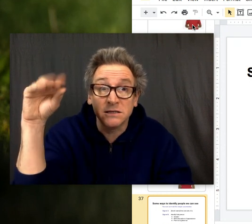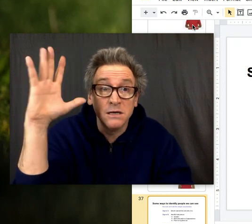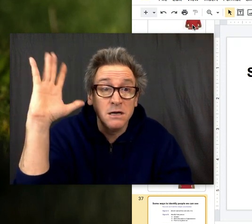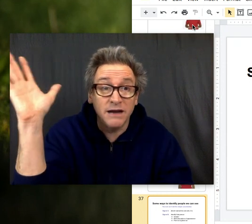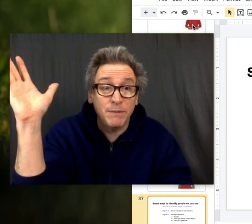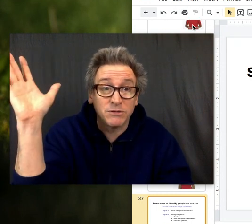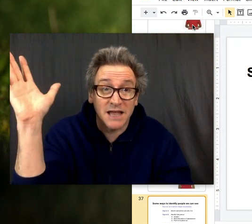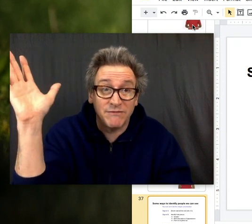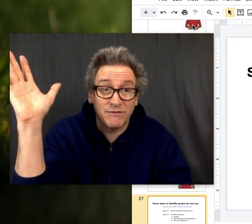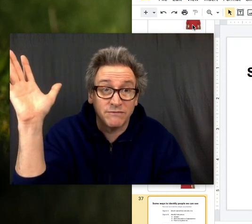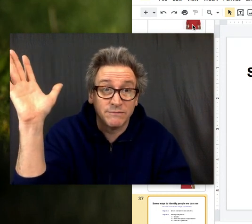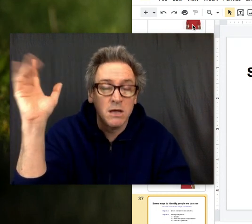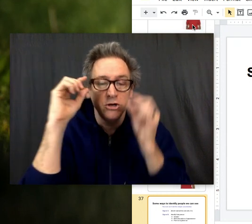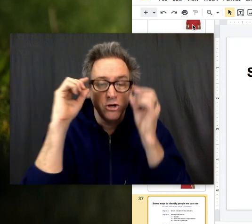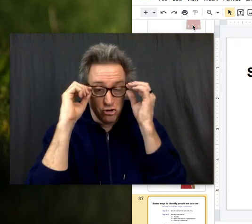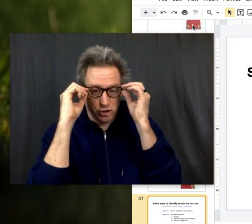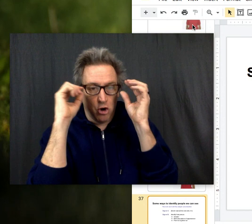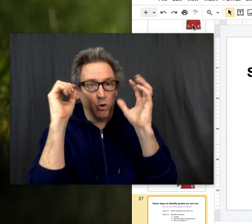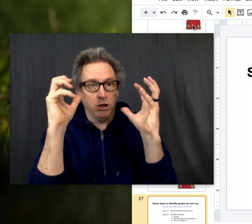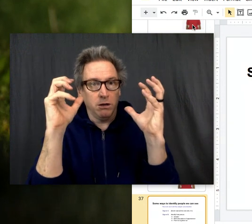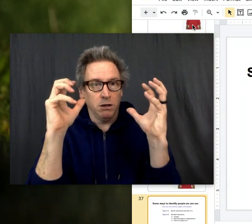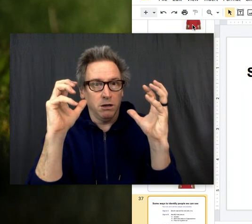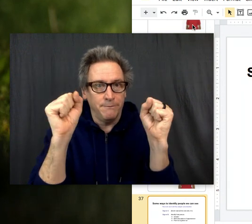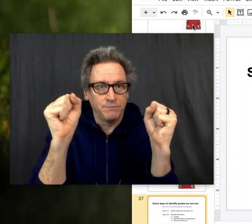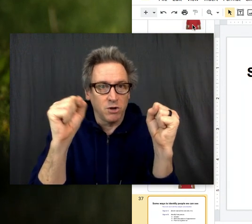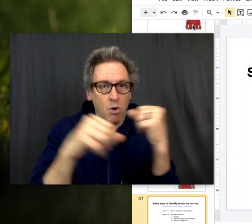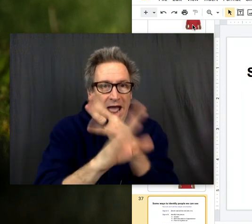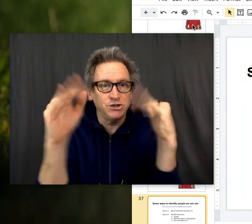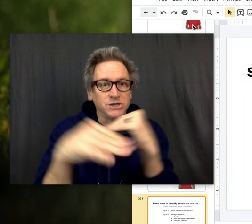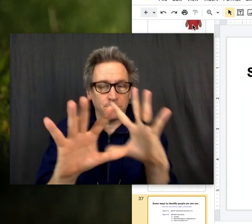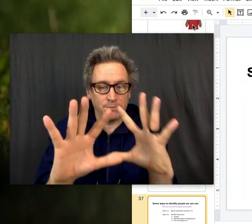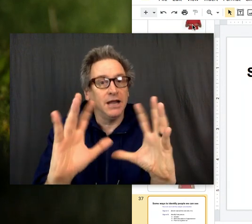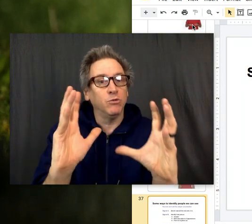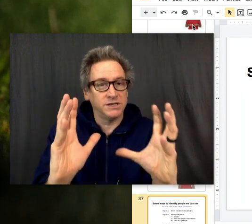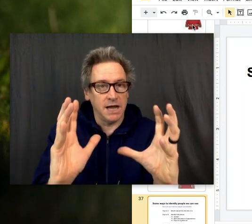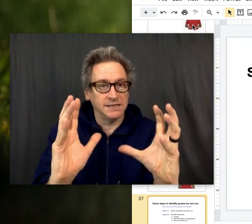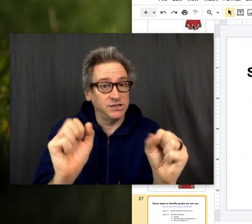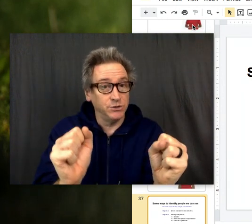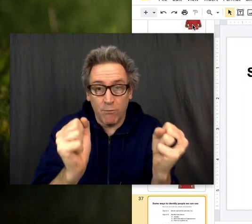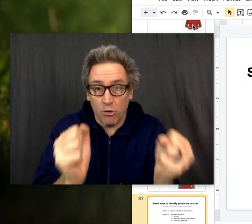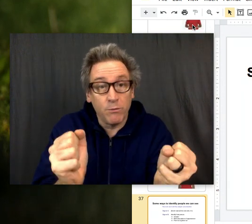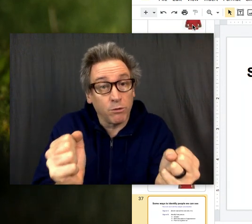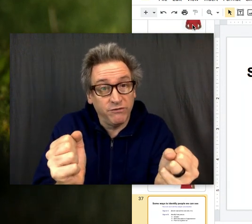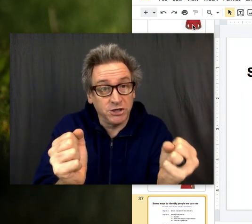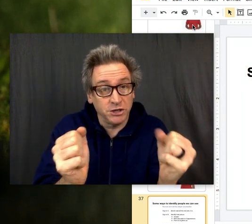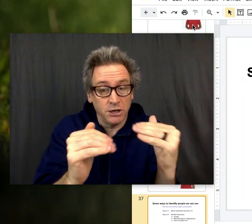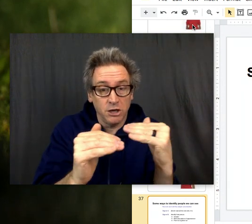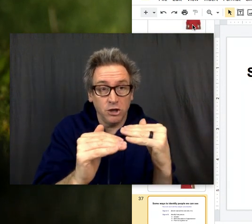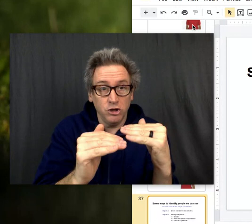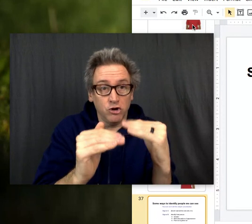things and people just laugh it off. So as you start playing with signs, as you get more and more